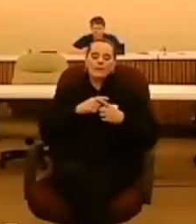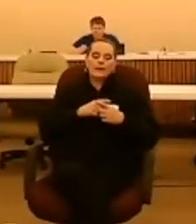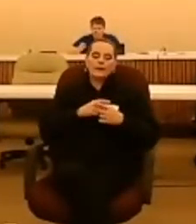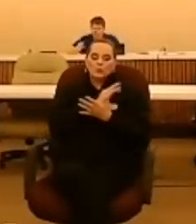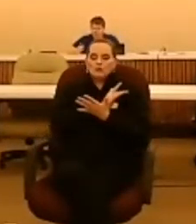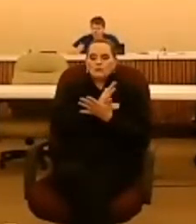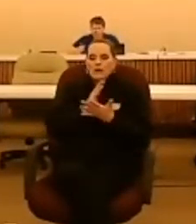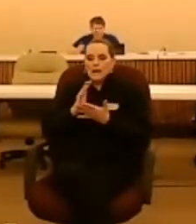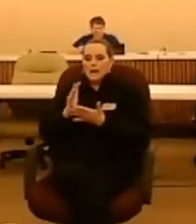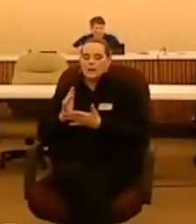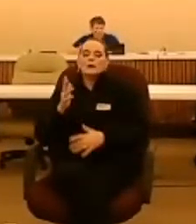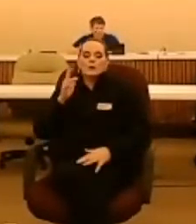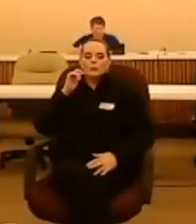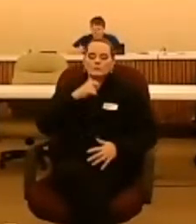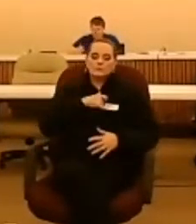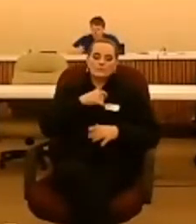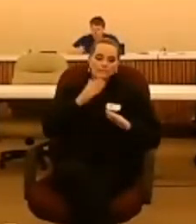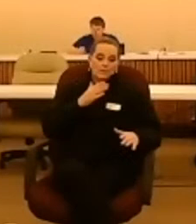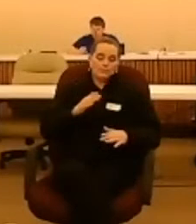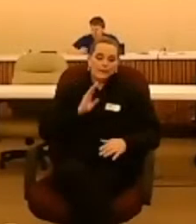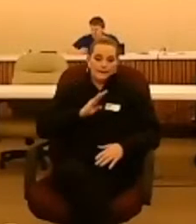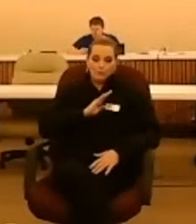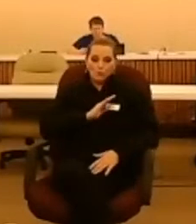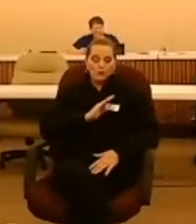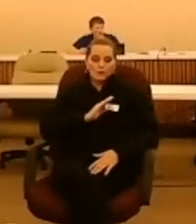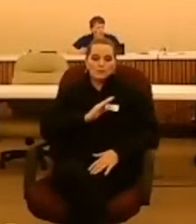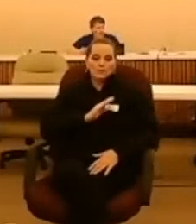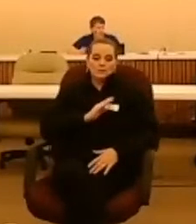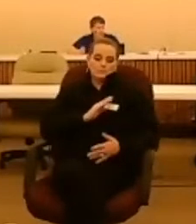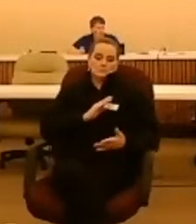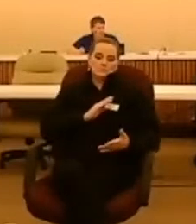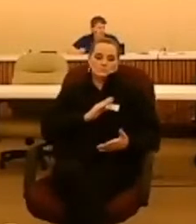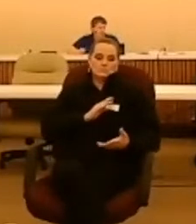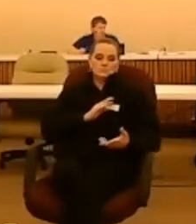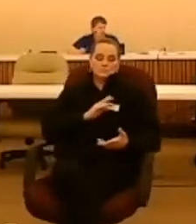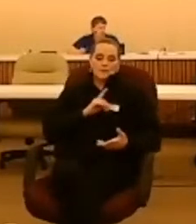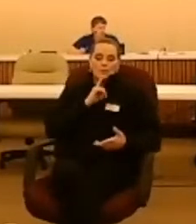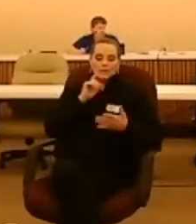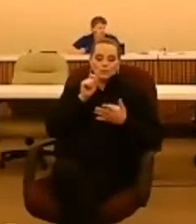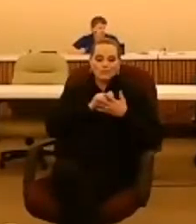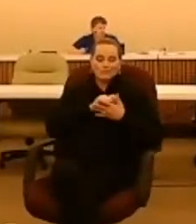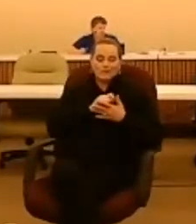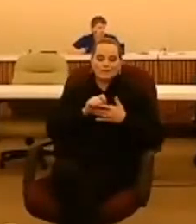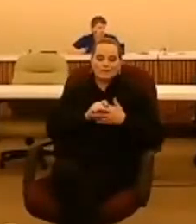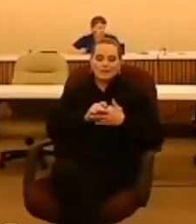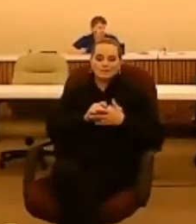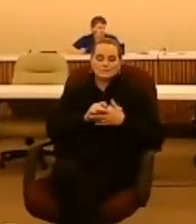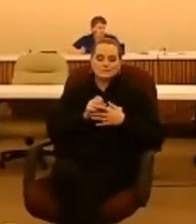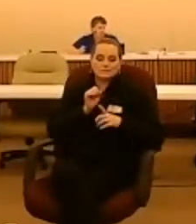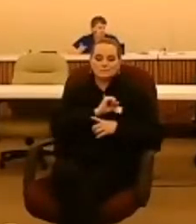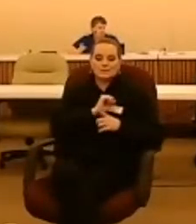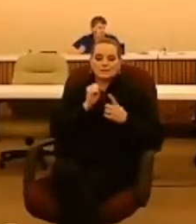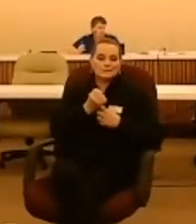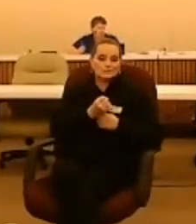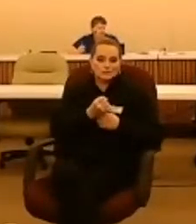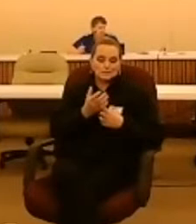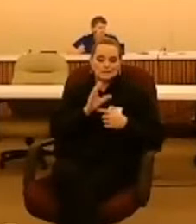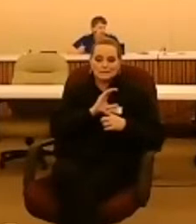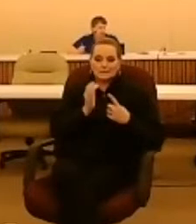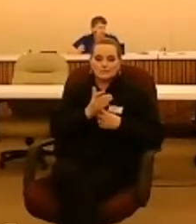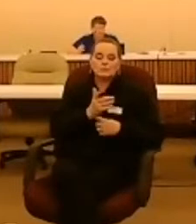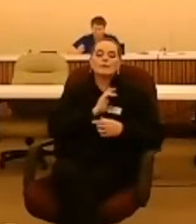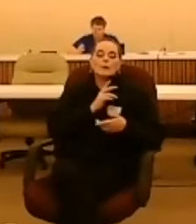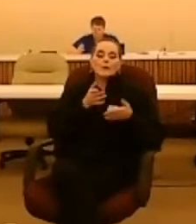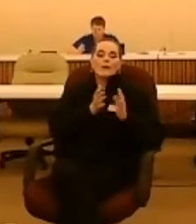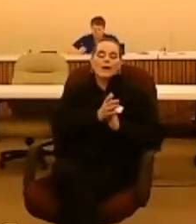just have the planning board, and we can put that right in as a condition on this, that we ask the